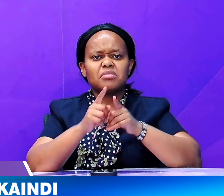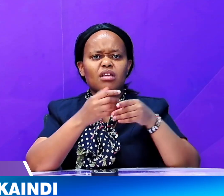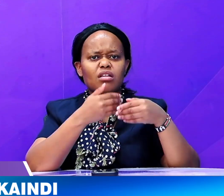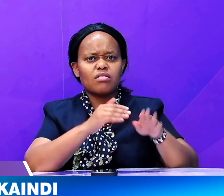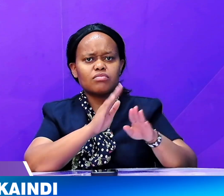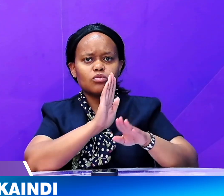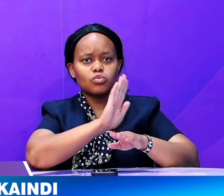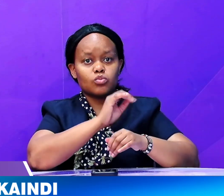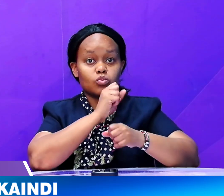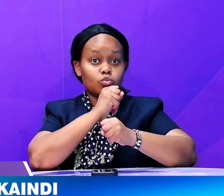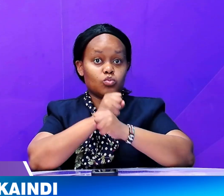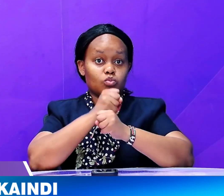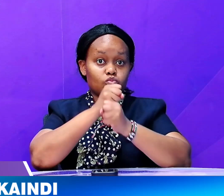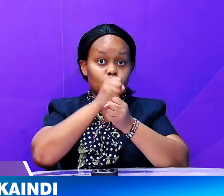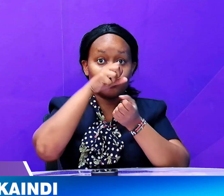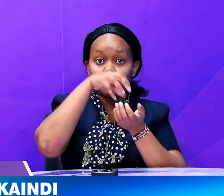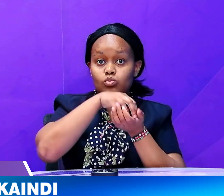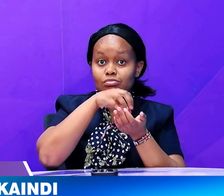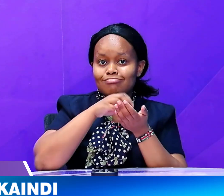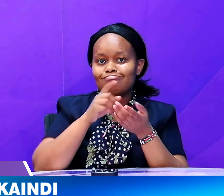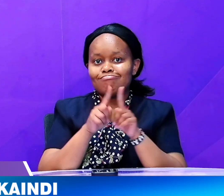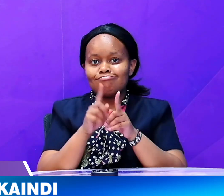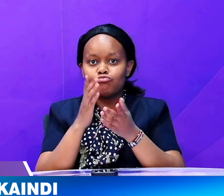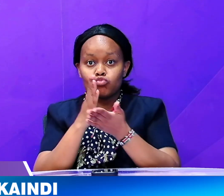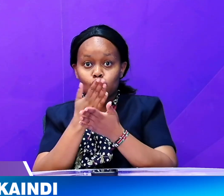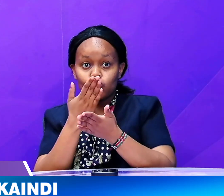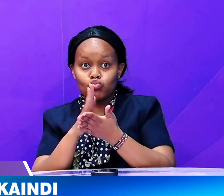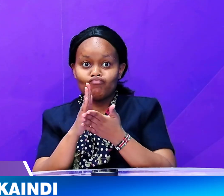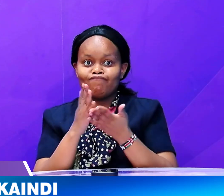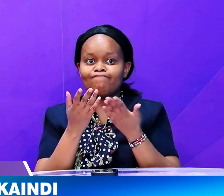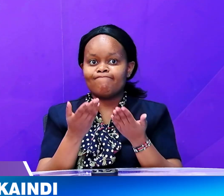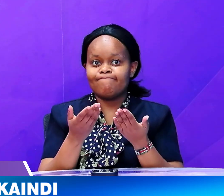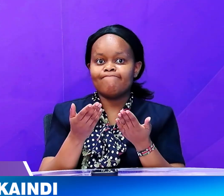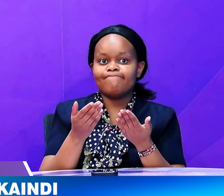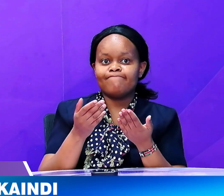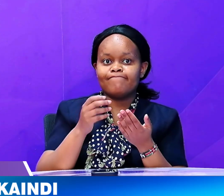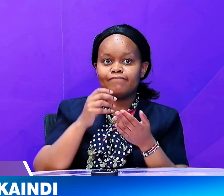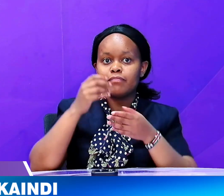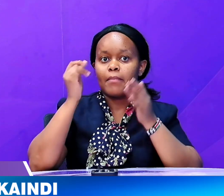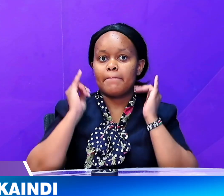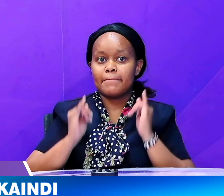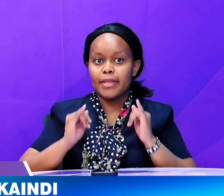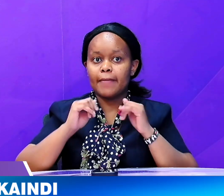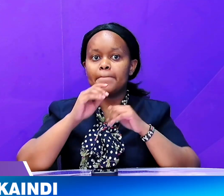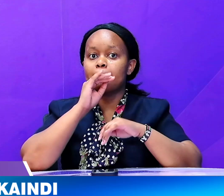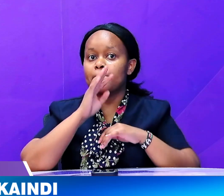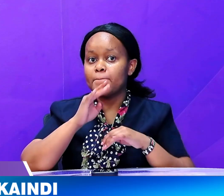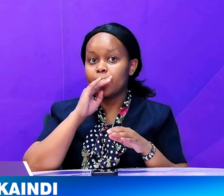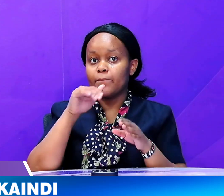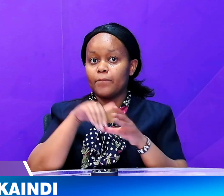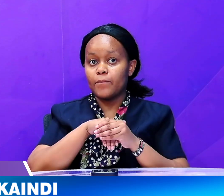leave their workstations as part of their border accountability initiative.